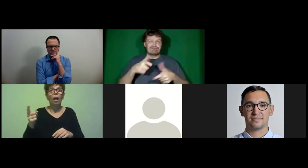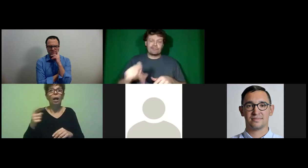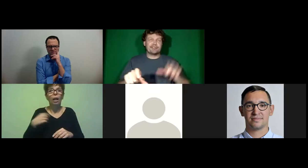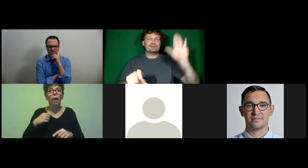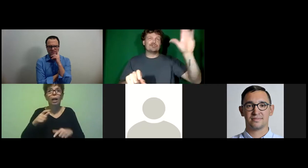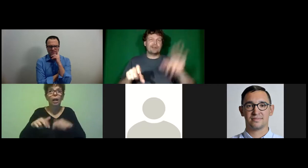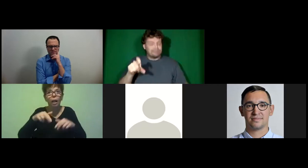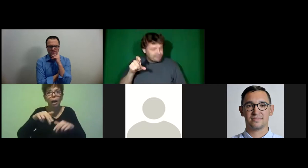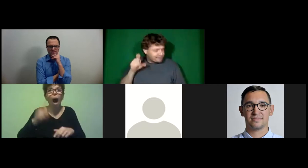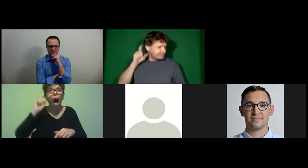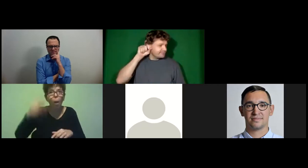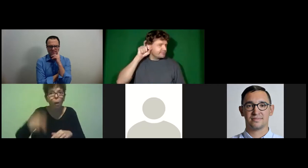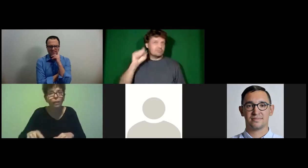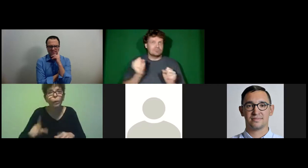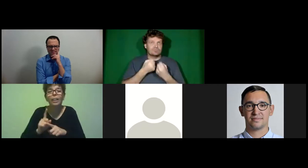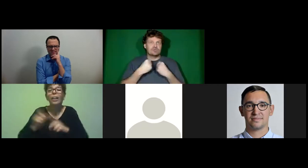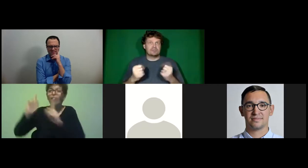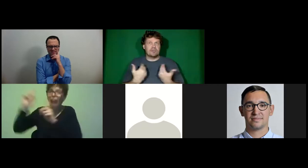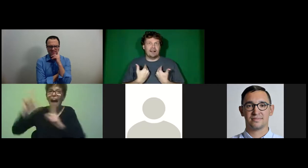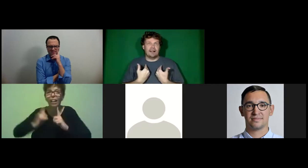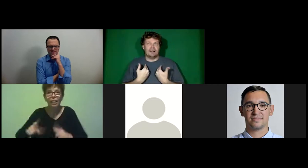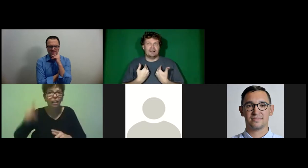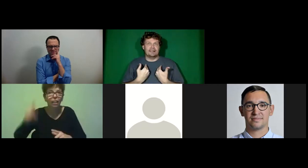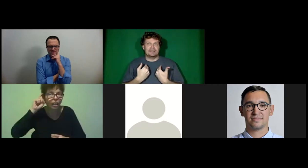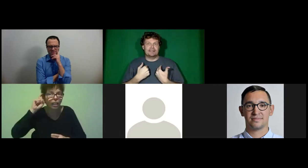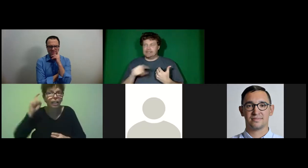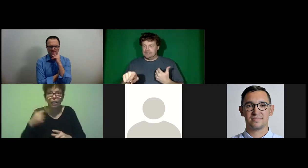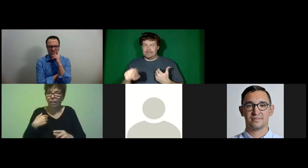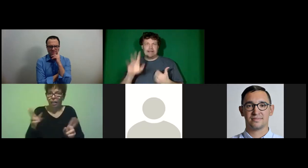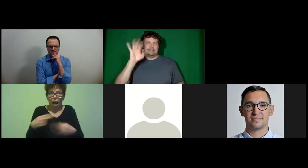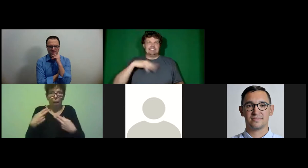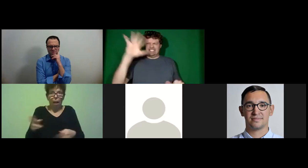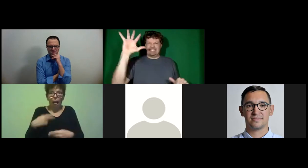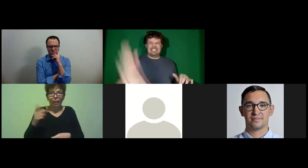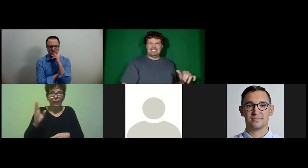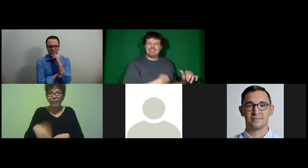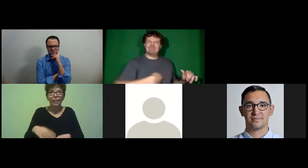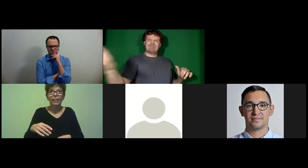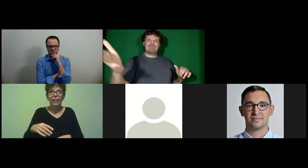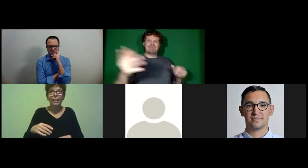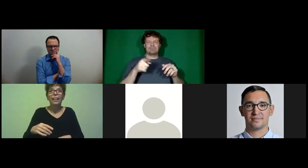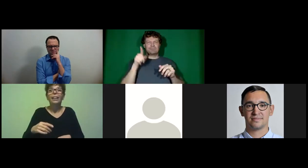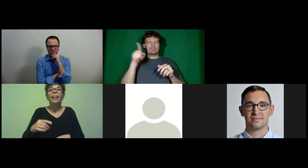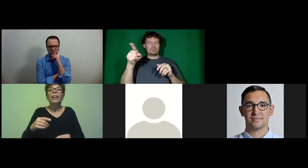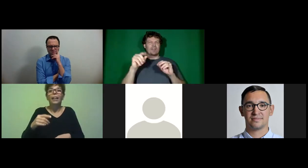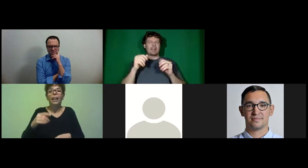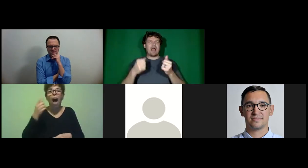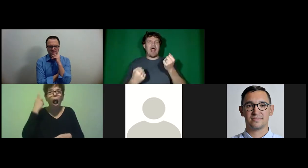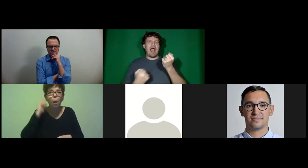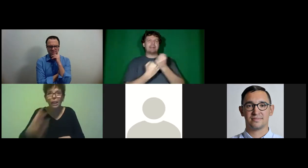told me. Would I be able to stop the whole game and pick it up and put it back in? No, I'm not allowed. So I